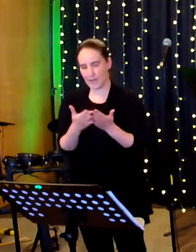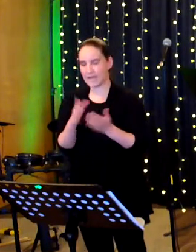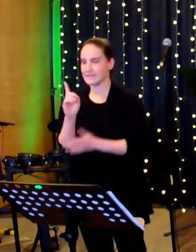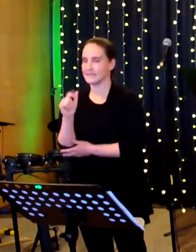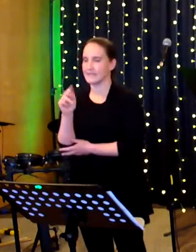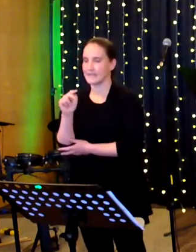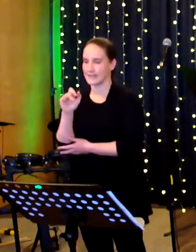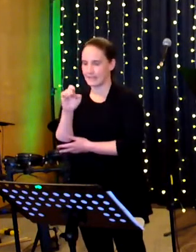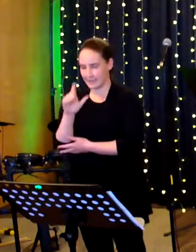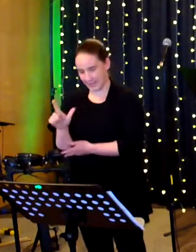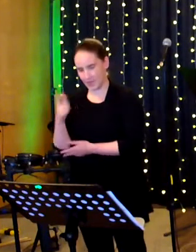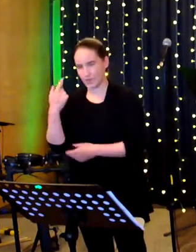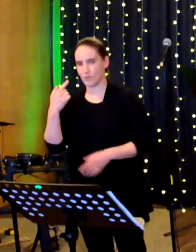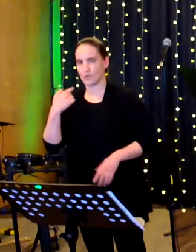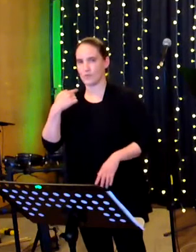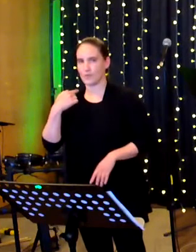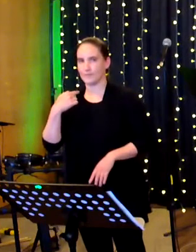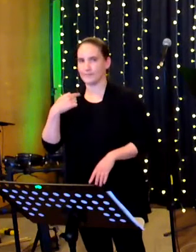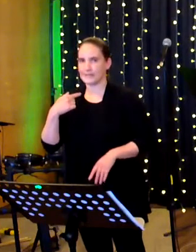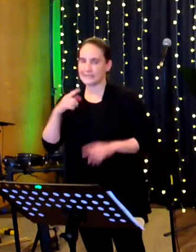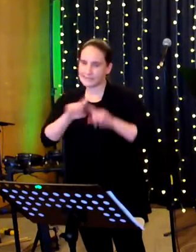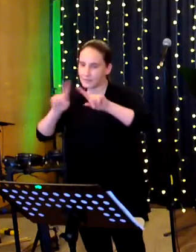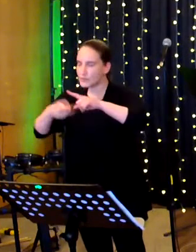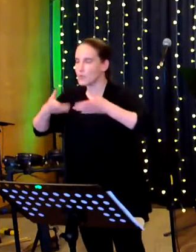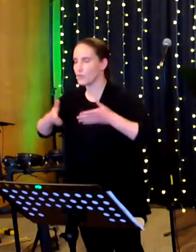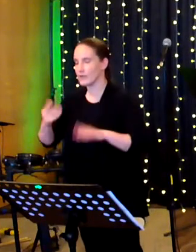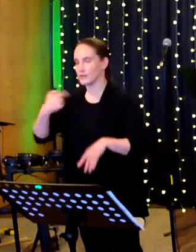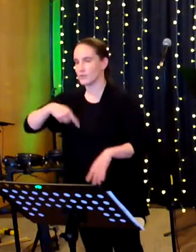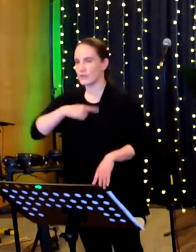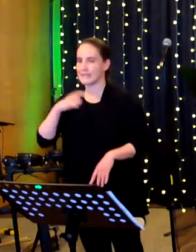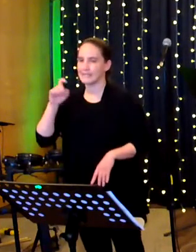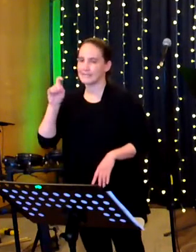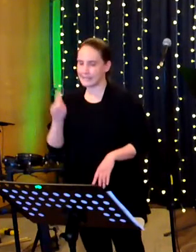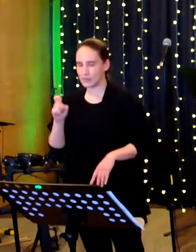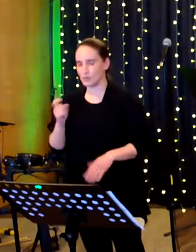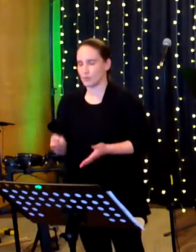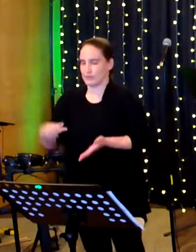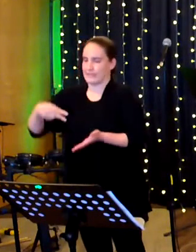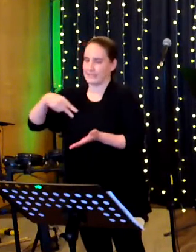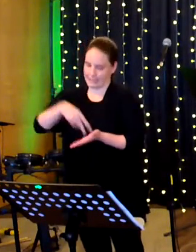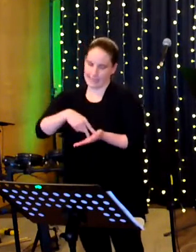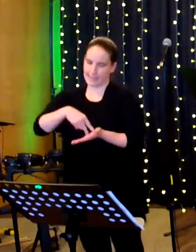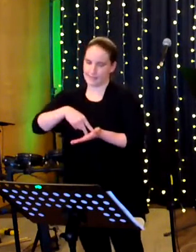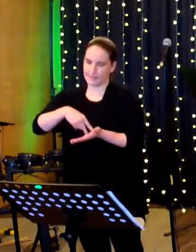to stand. And the first week we talked about how do we as Christ followers